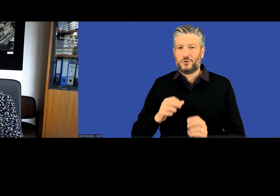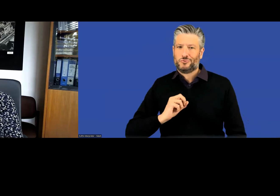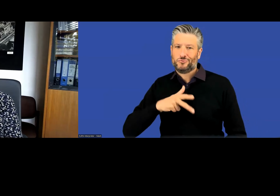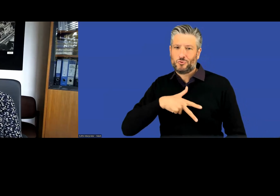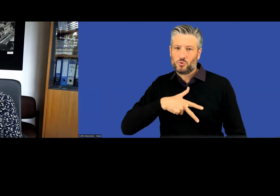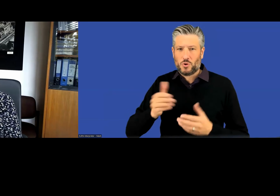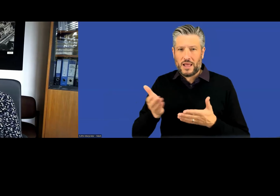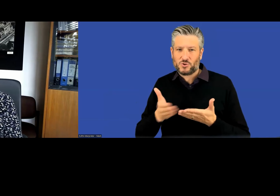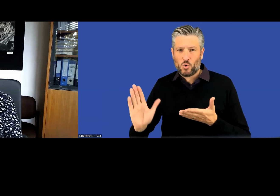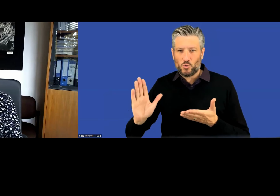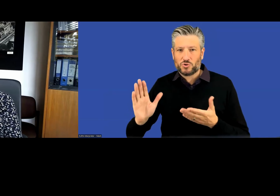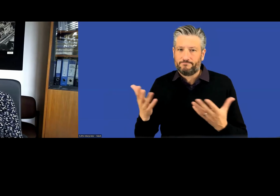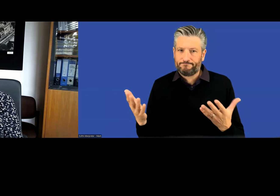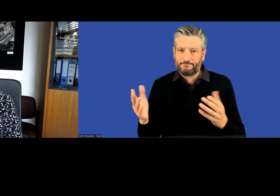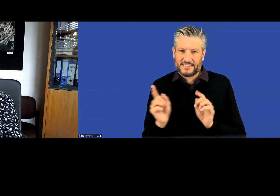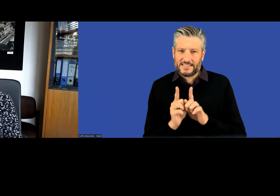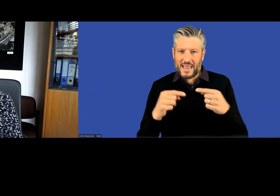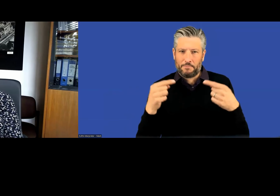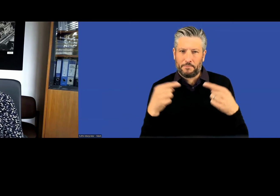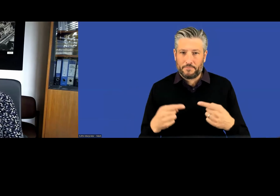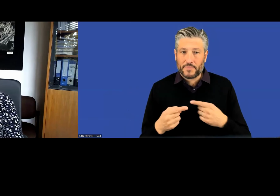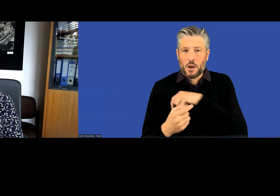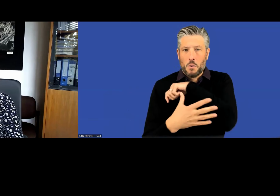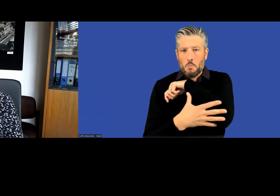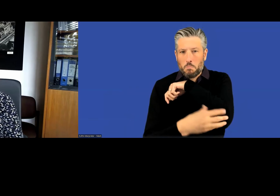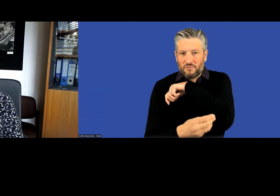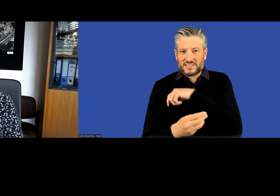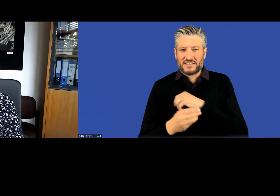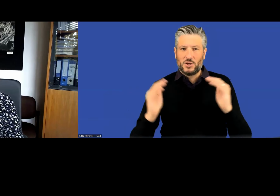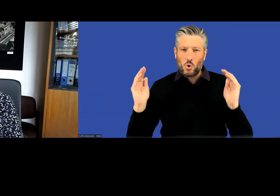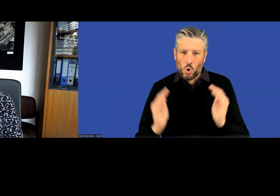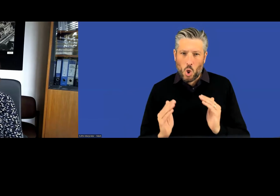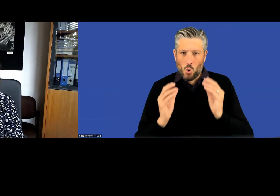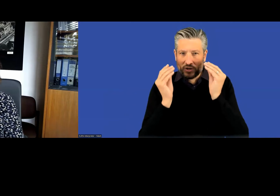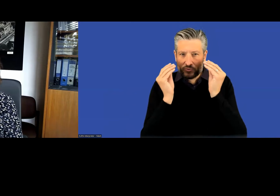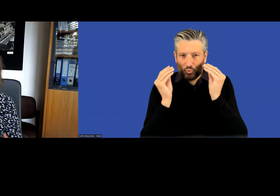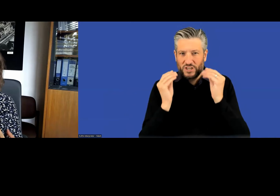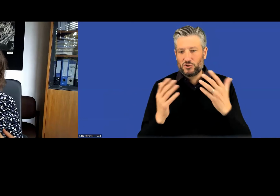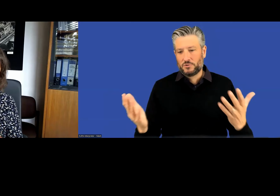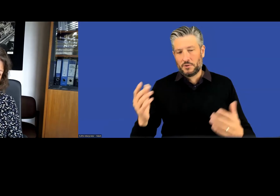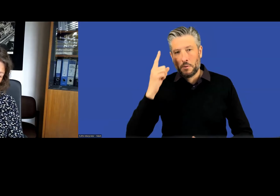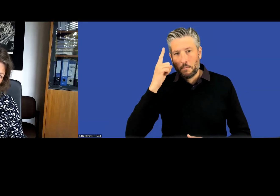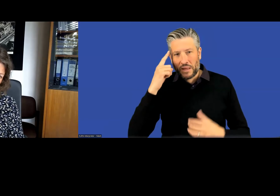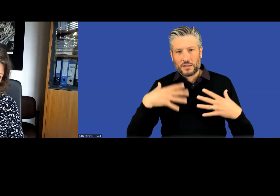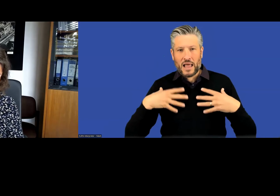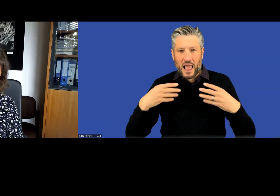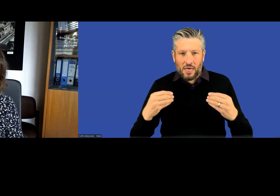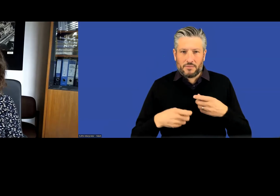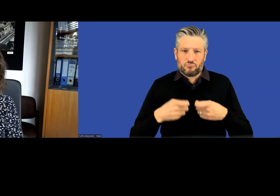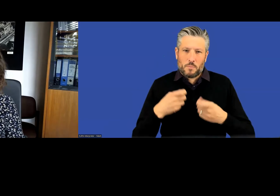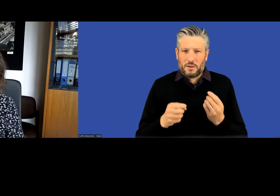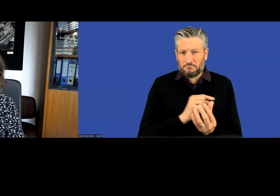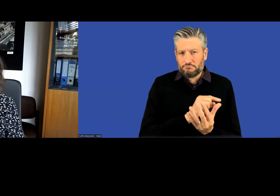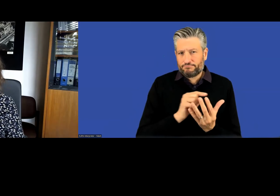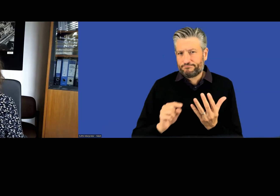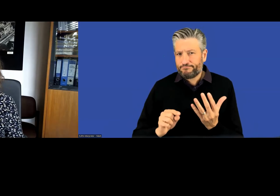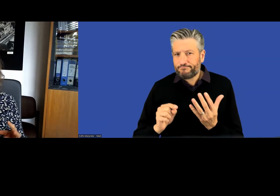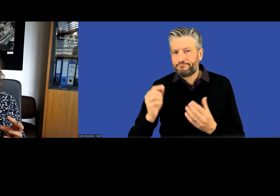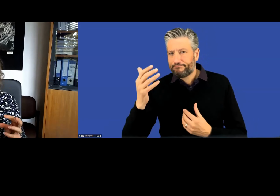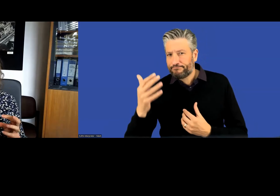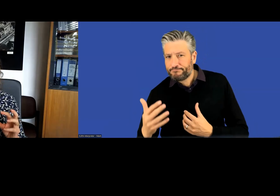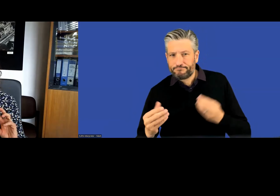social participation, poverty, education, and mental health issues. And so under the Better Internet for Kids Plus